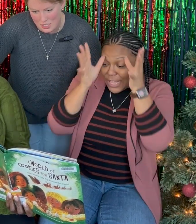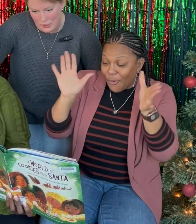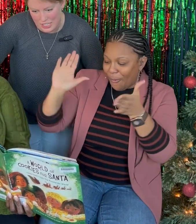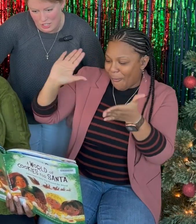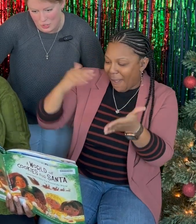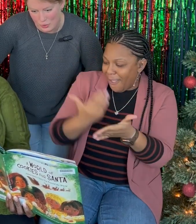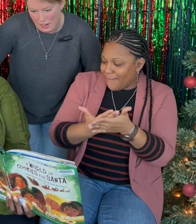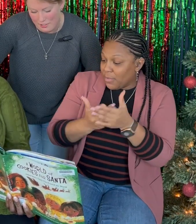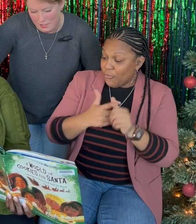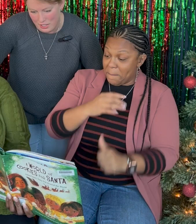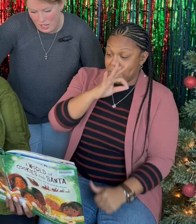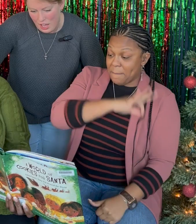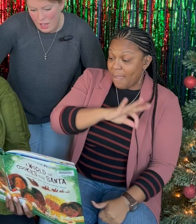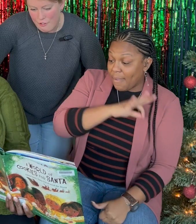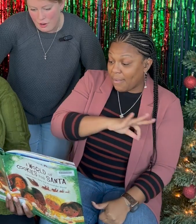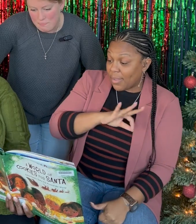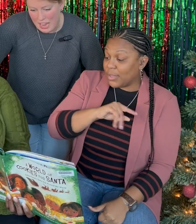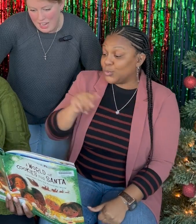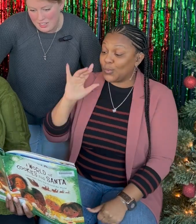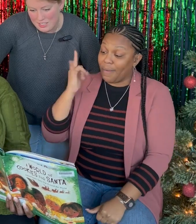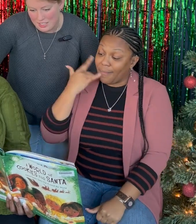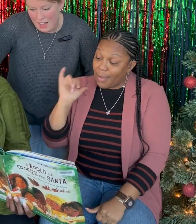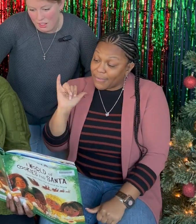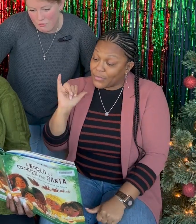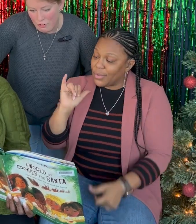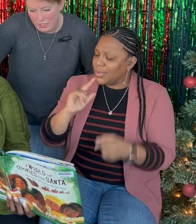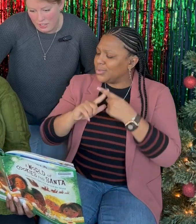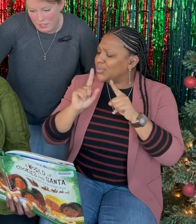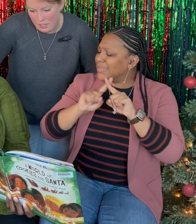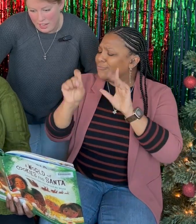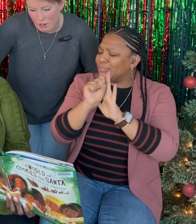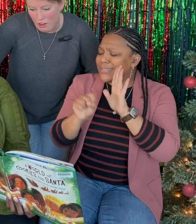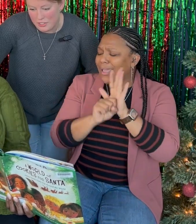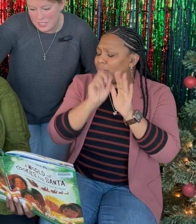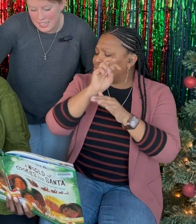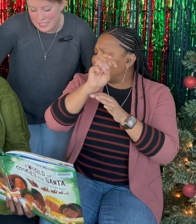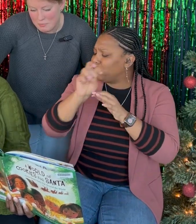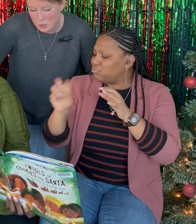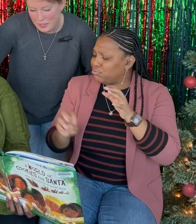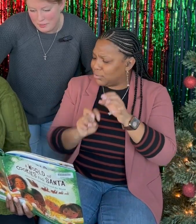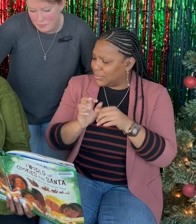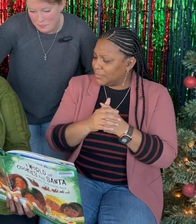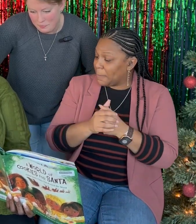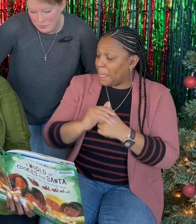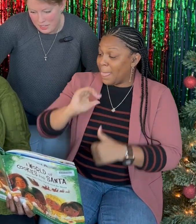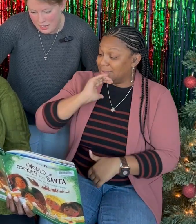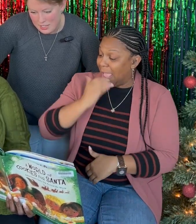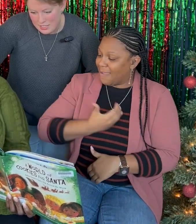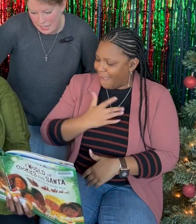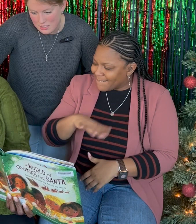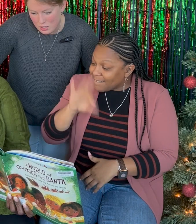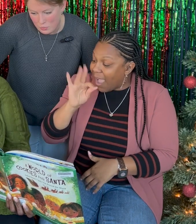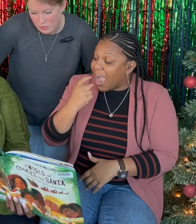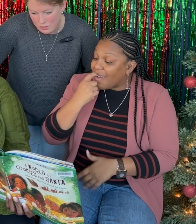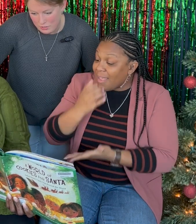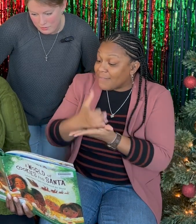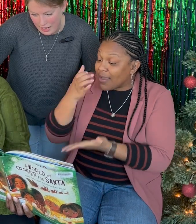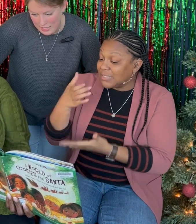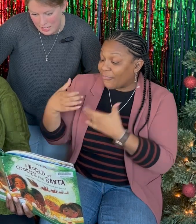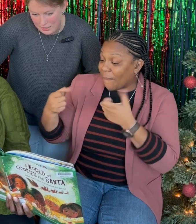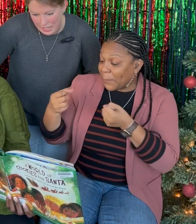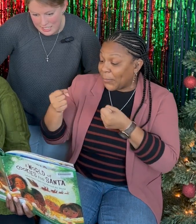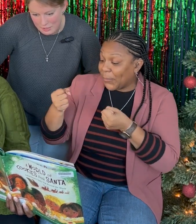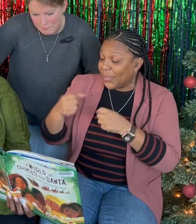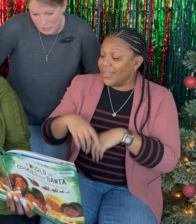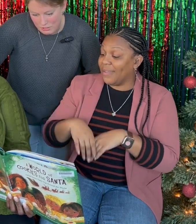and his reindeer to arrive. From Maine to California and all the states in between, Santa will